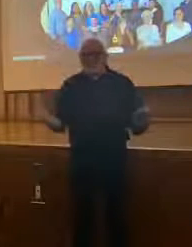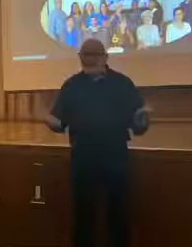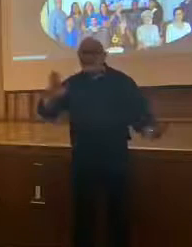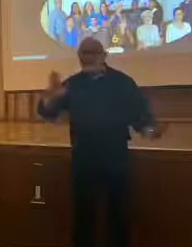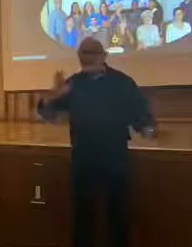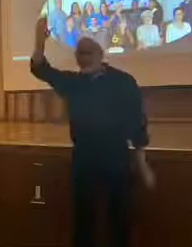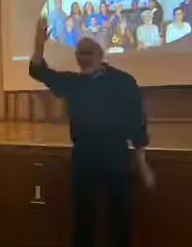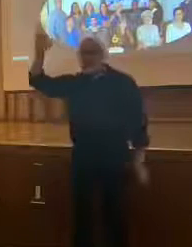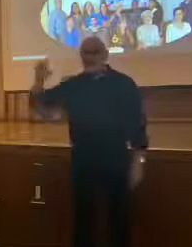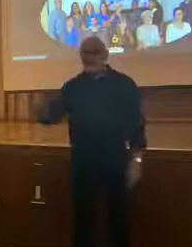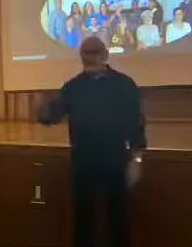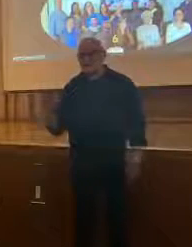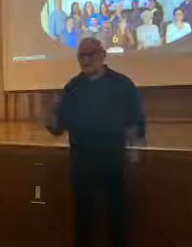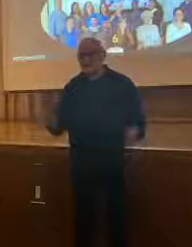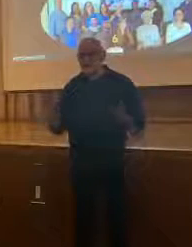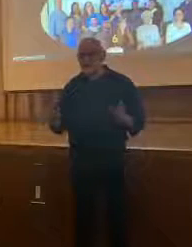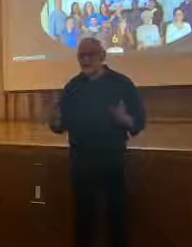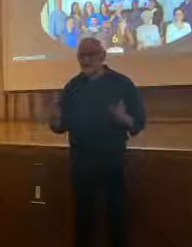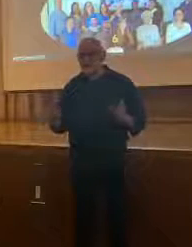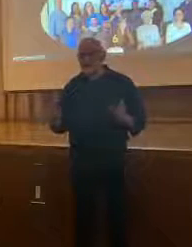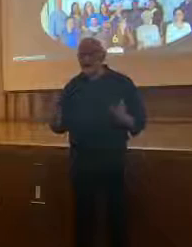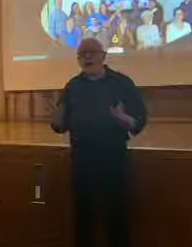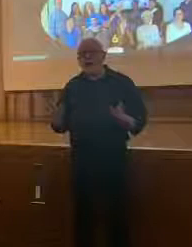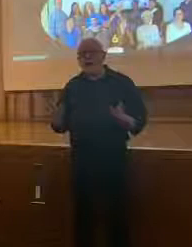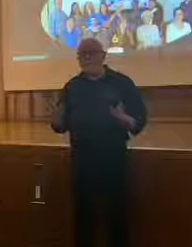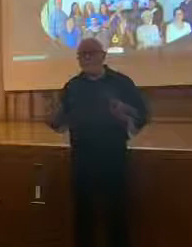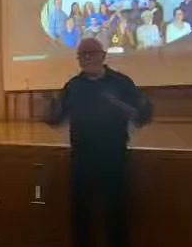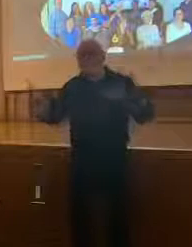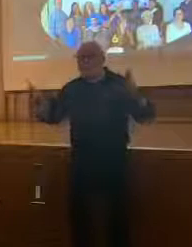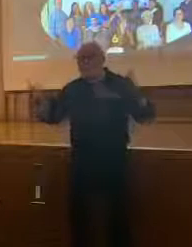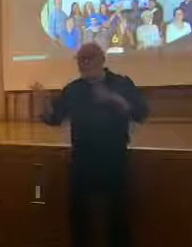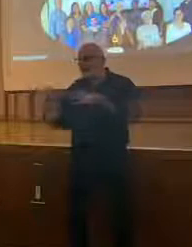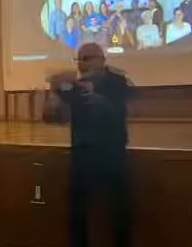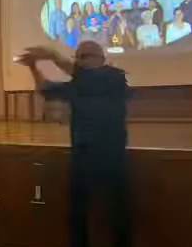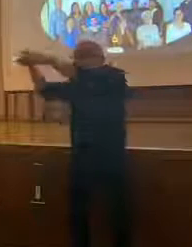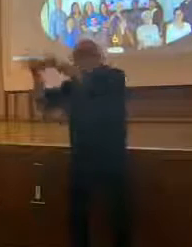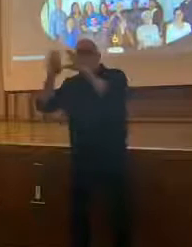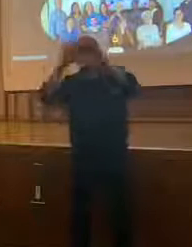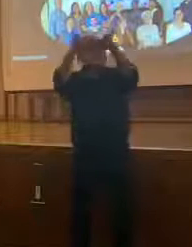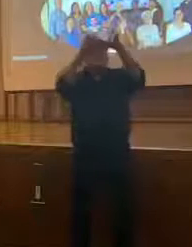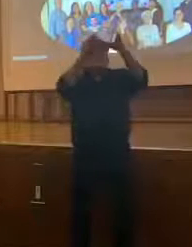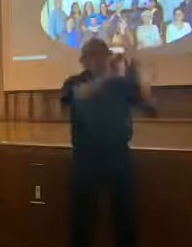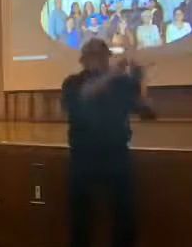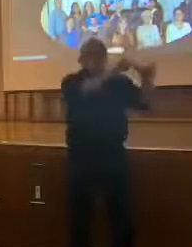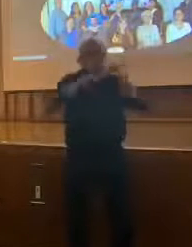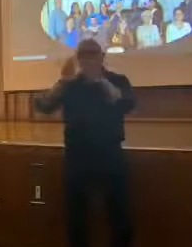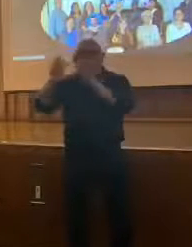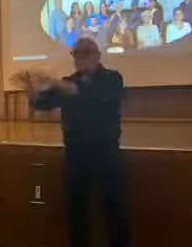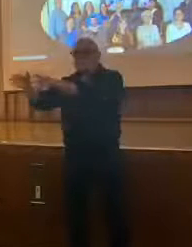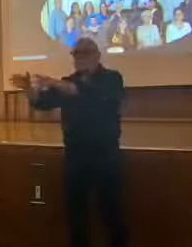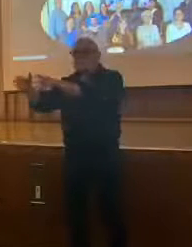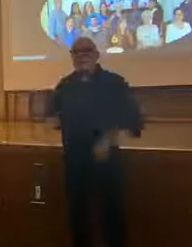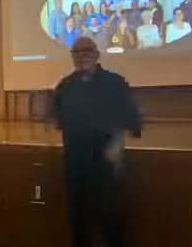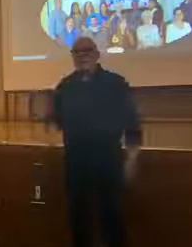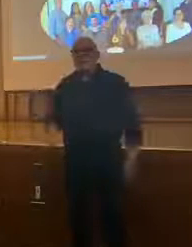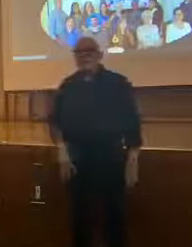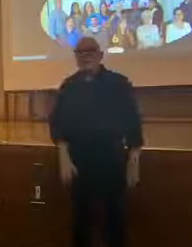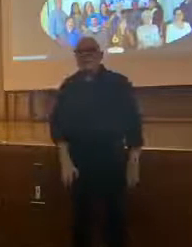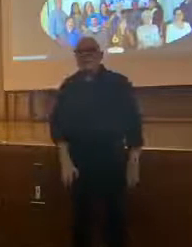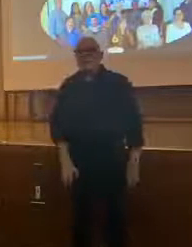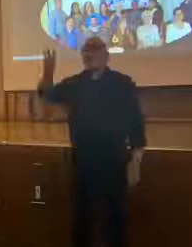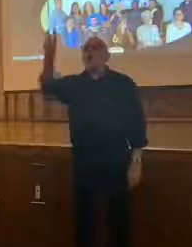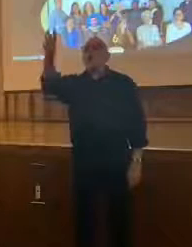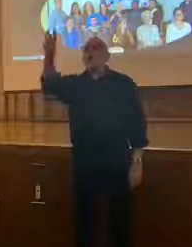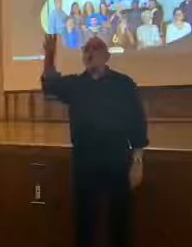move to a place next to a vendor? No. Okay. So I'm going to call a vendor. WordPress. WordPress. Who's a WordPress?